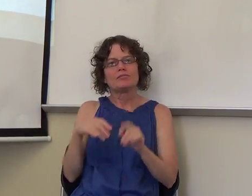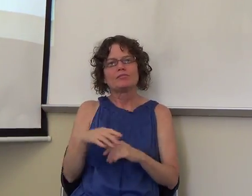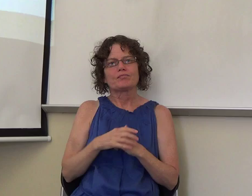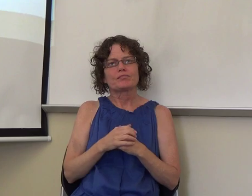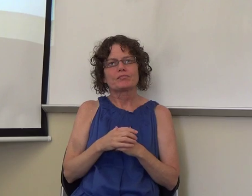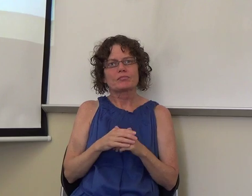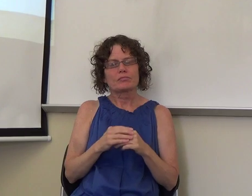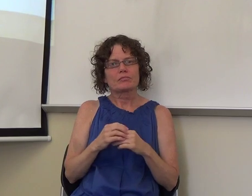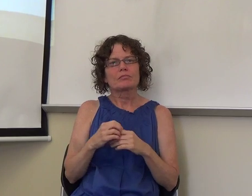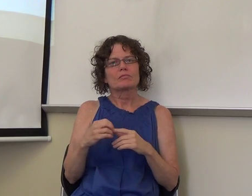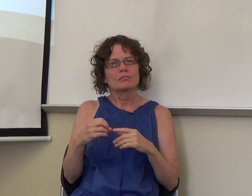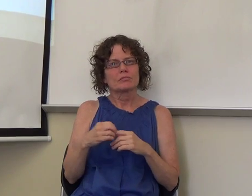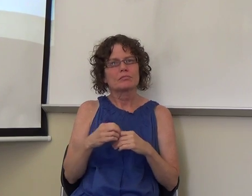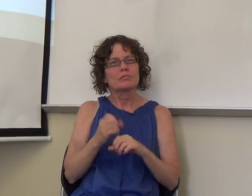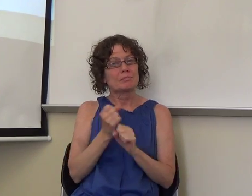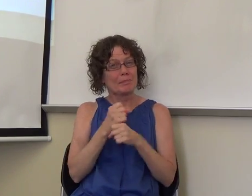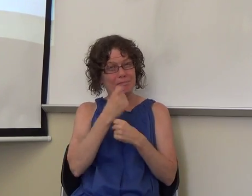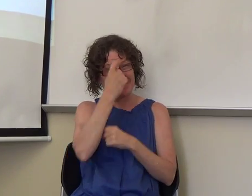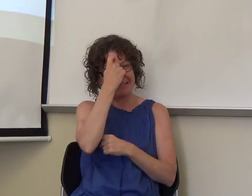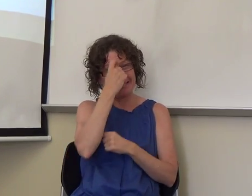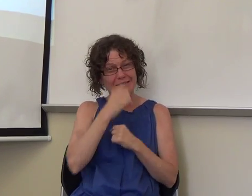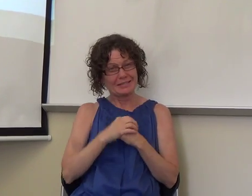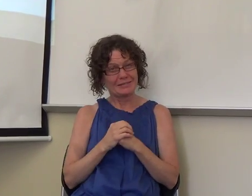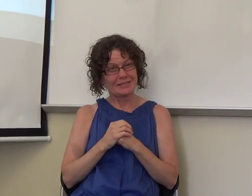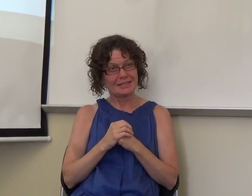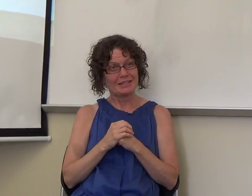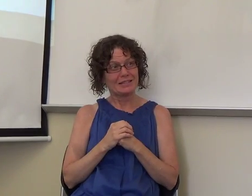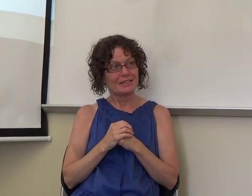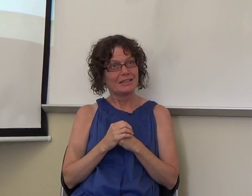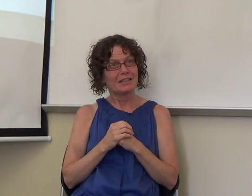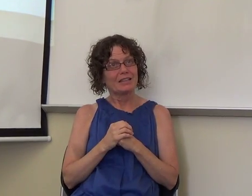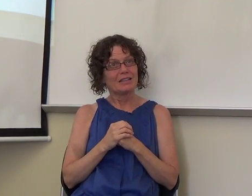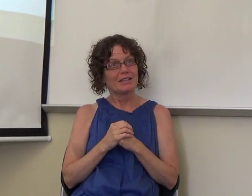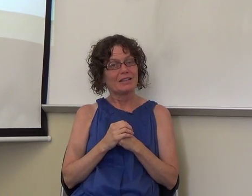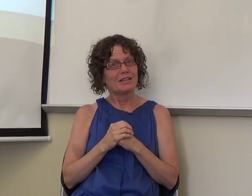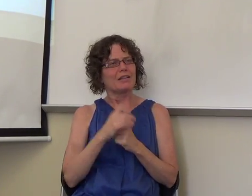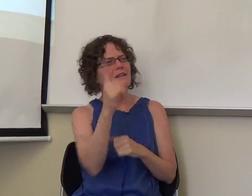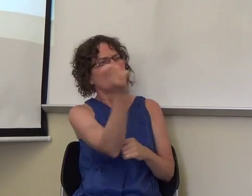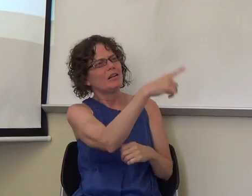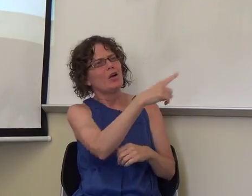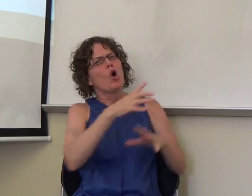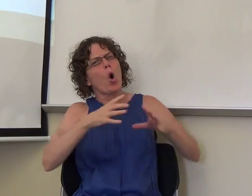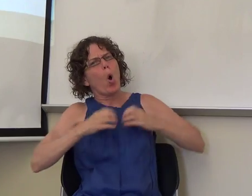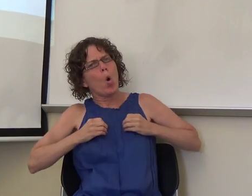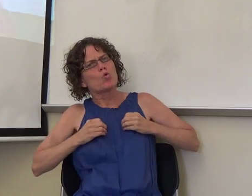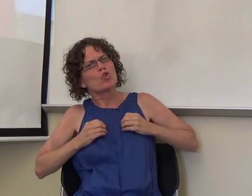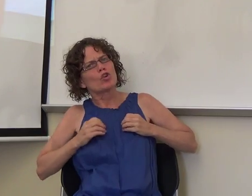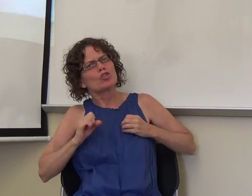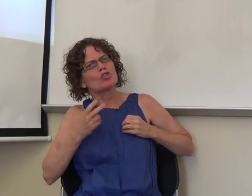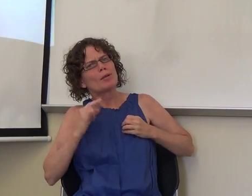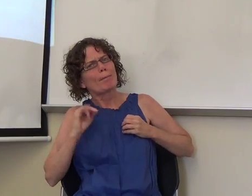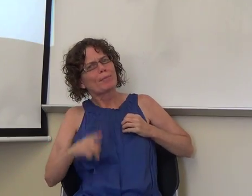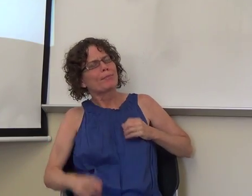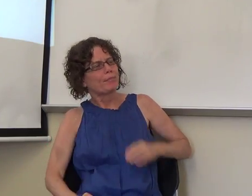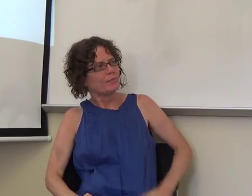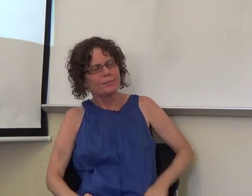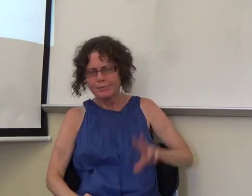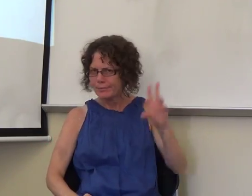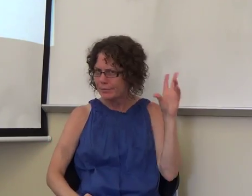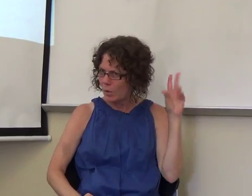Okay? Does that make sense to people? How about you put ownership? No, because this is a